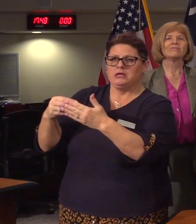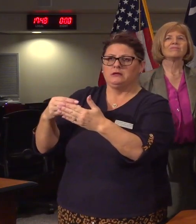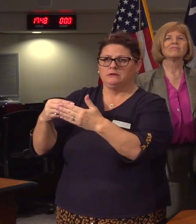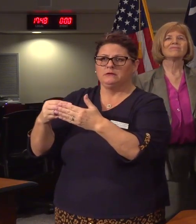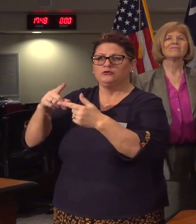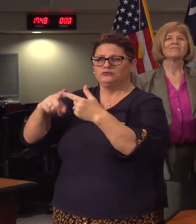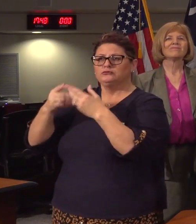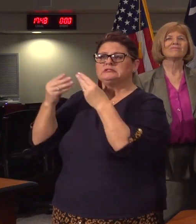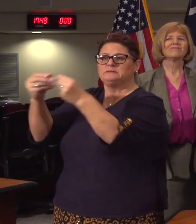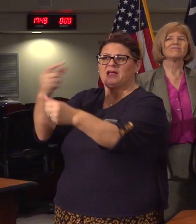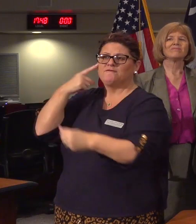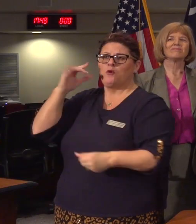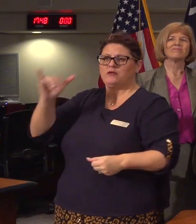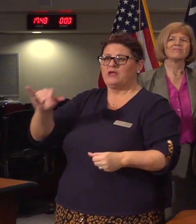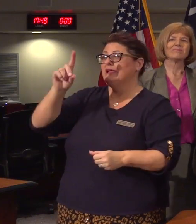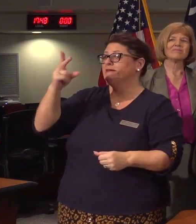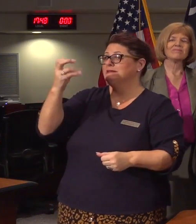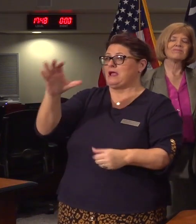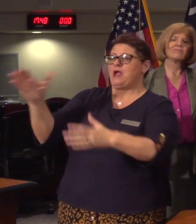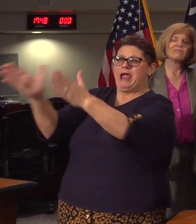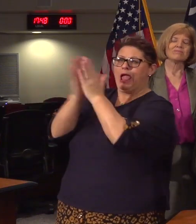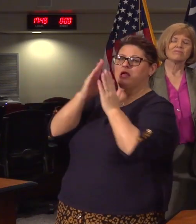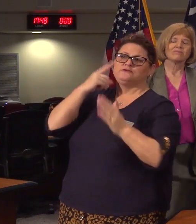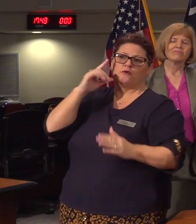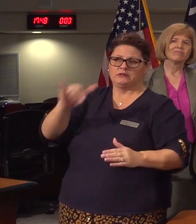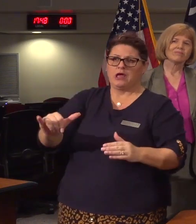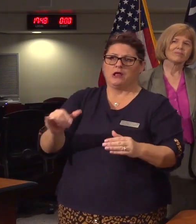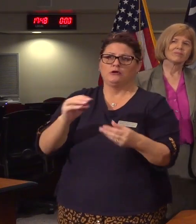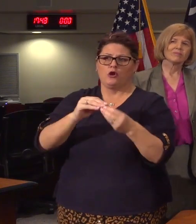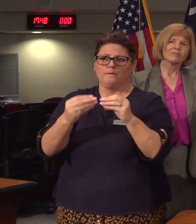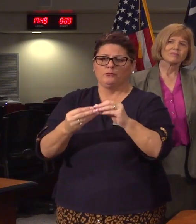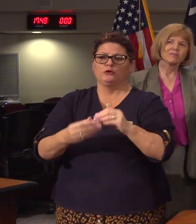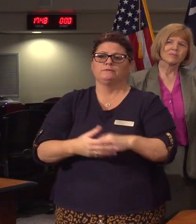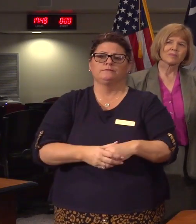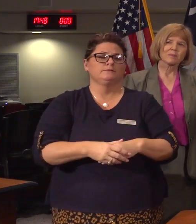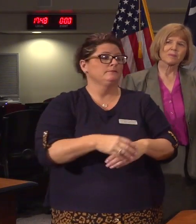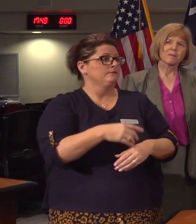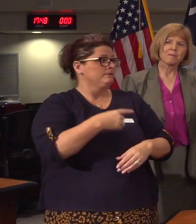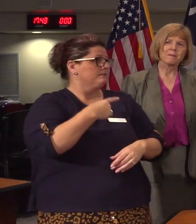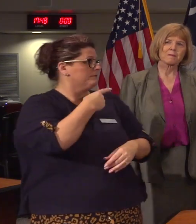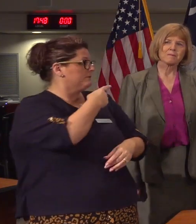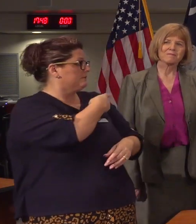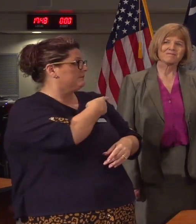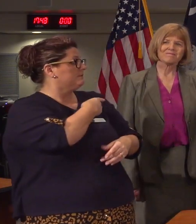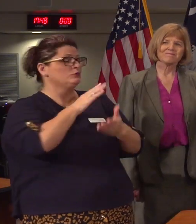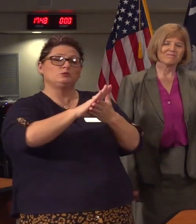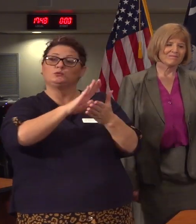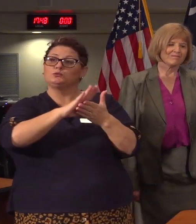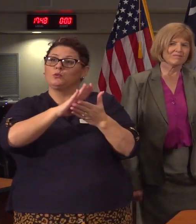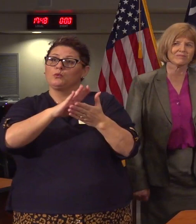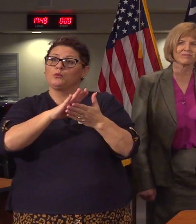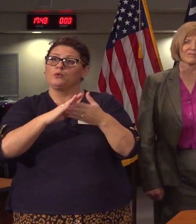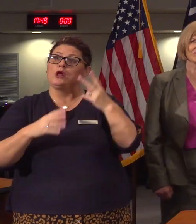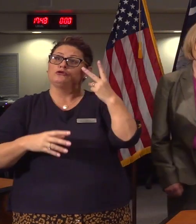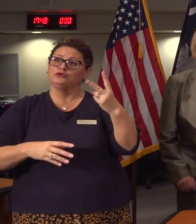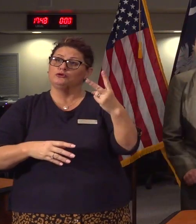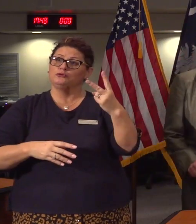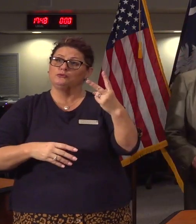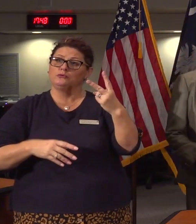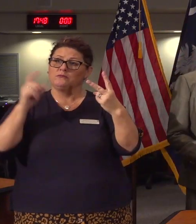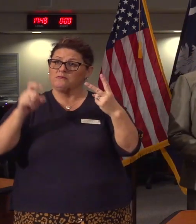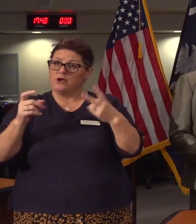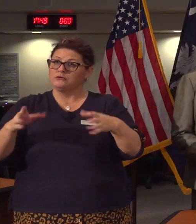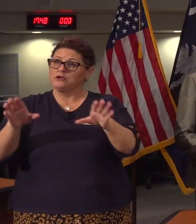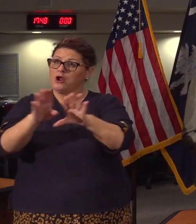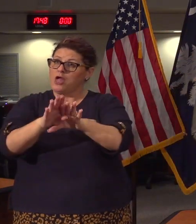DHEC. Superintendent, Yes, ma'am. what is your advice to the two school districts that must close? I mean,